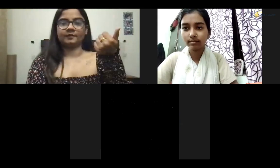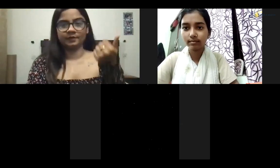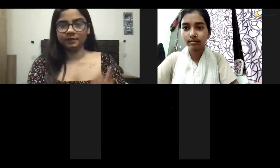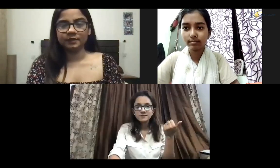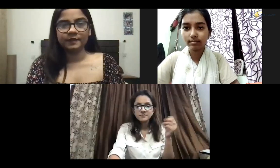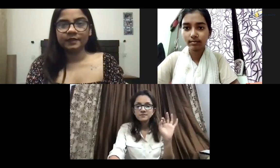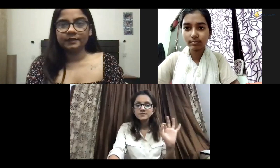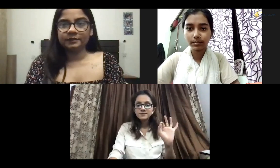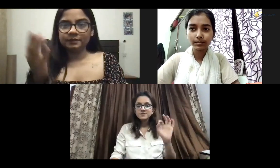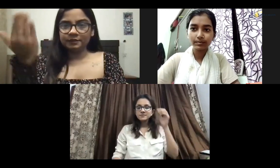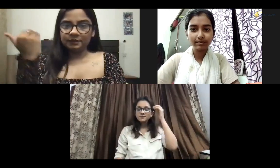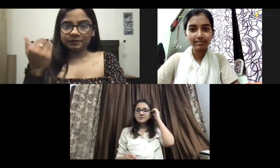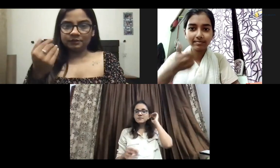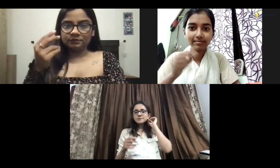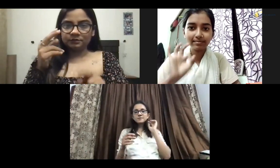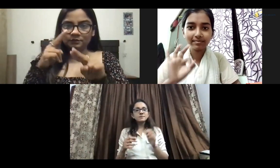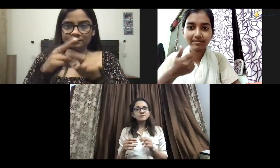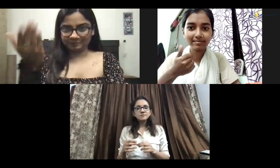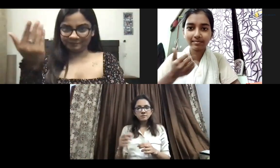her. Yes.